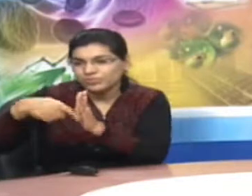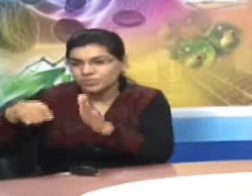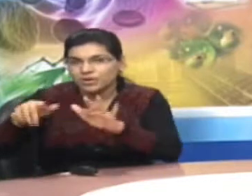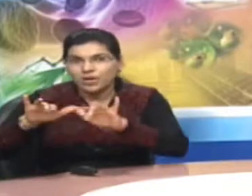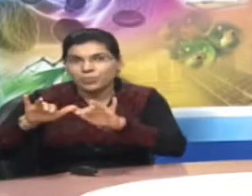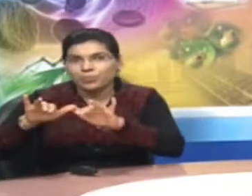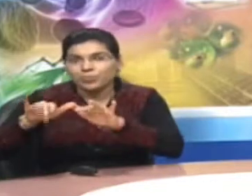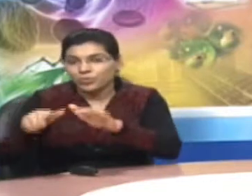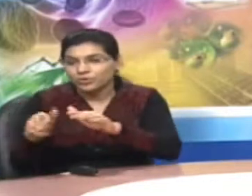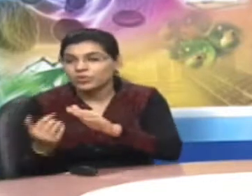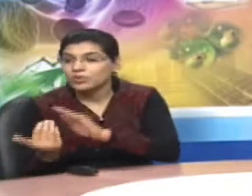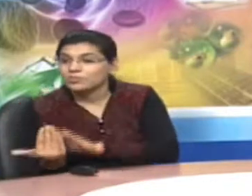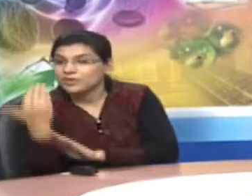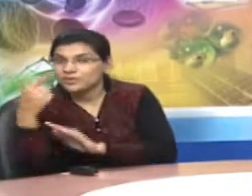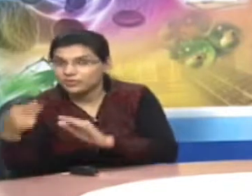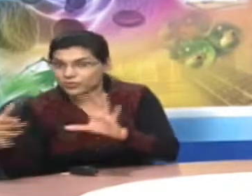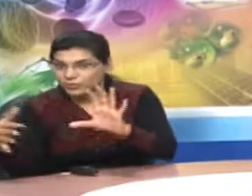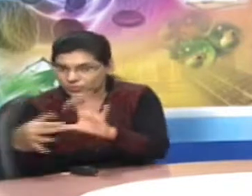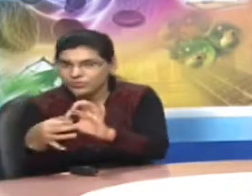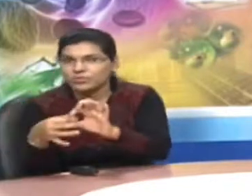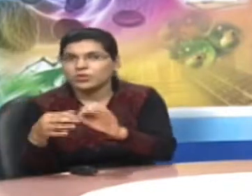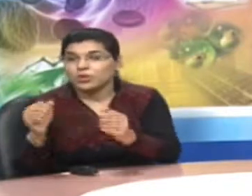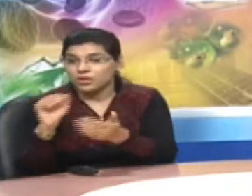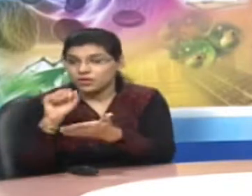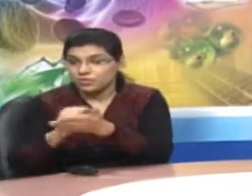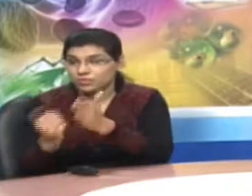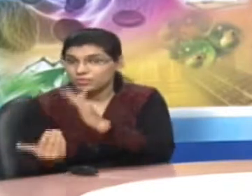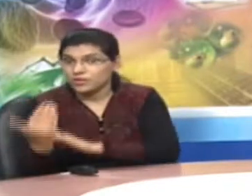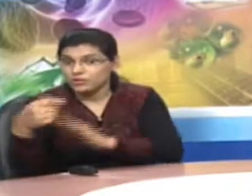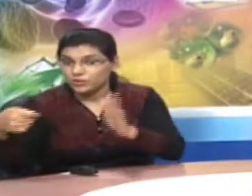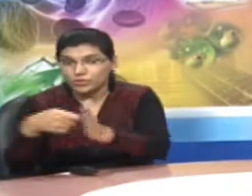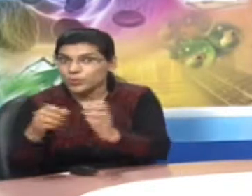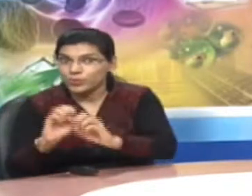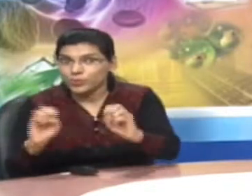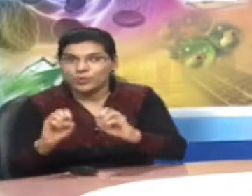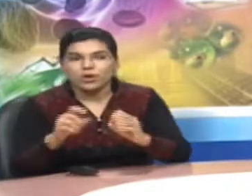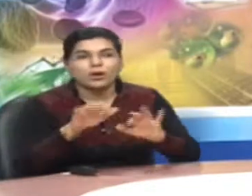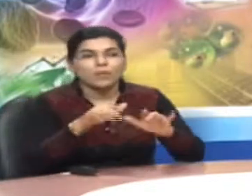presentation, we connect our printer to our computers, and after connecting it,